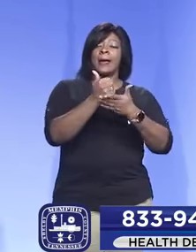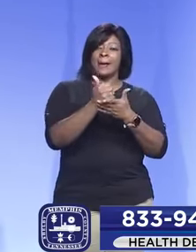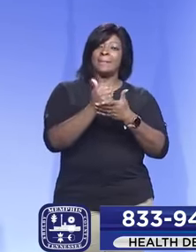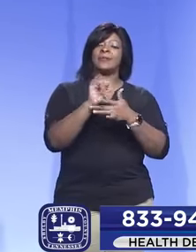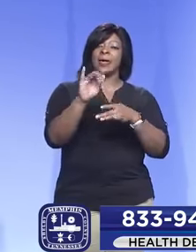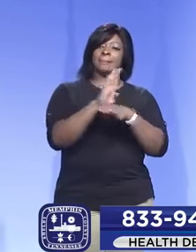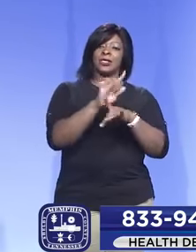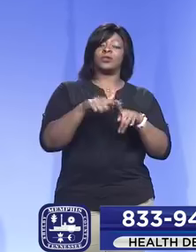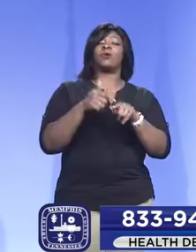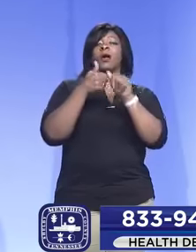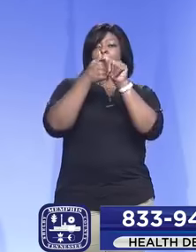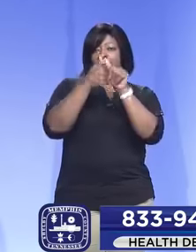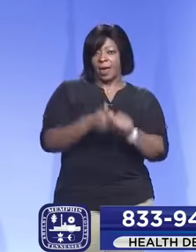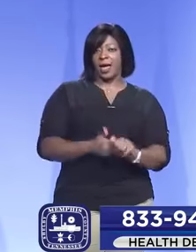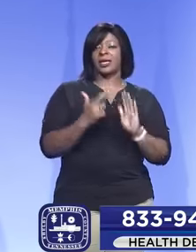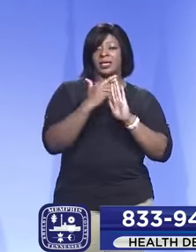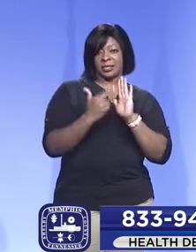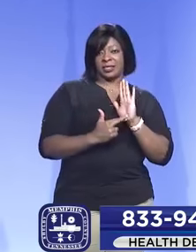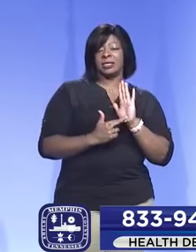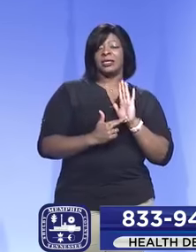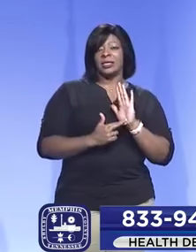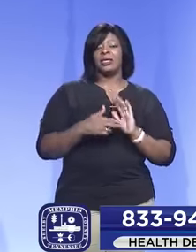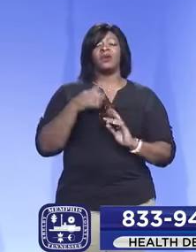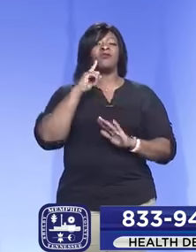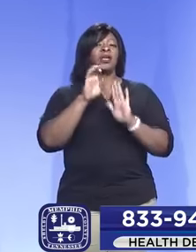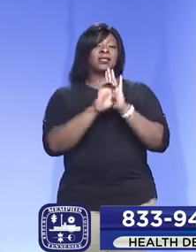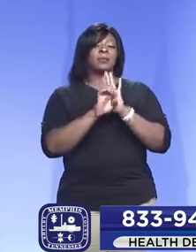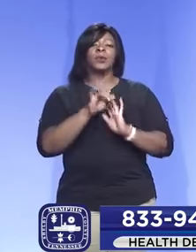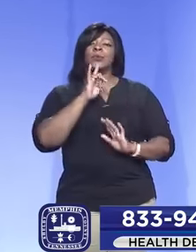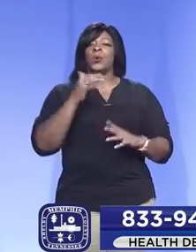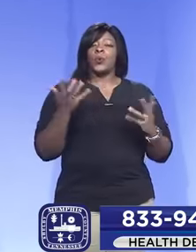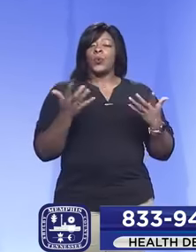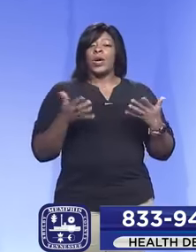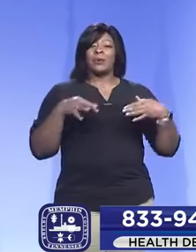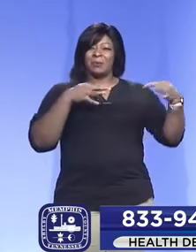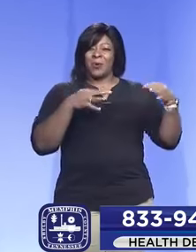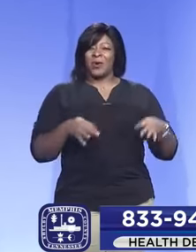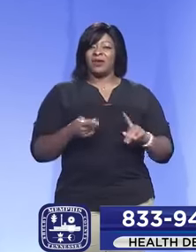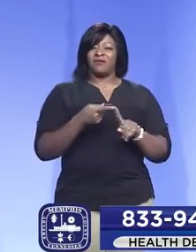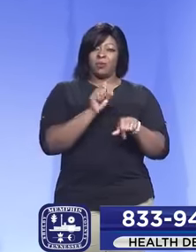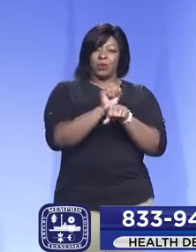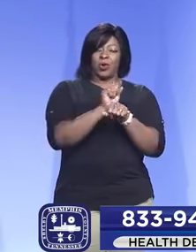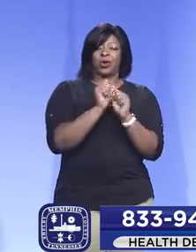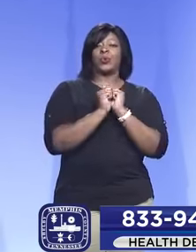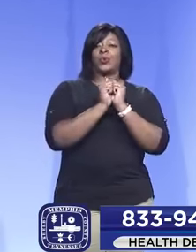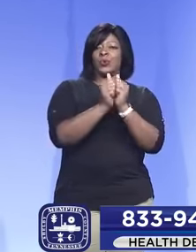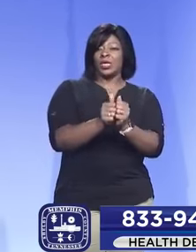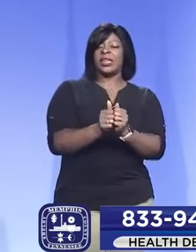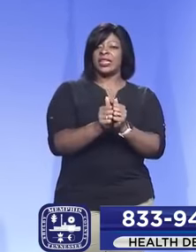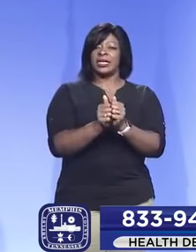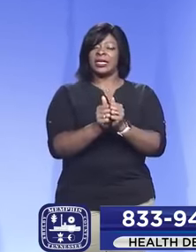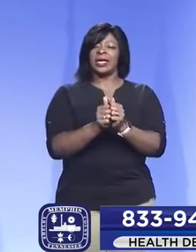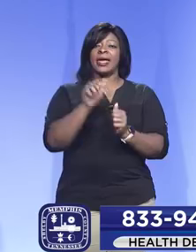a business come into compliance. So the example really is what was pointed out by working with the ABC